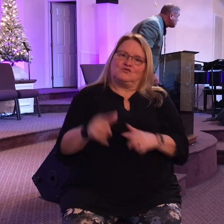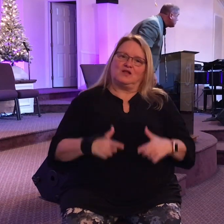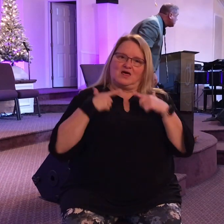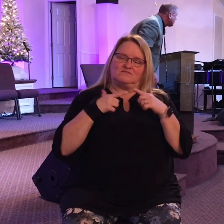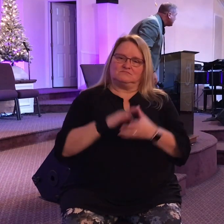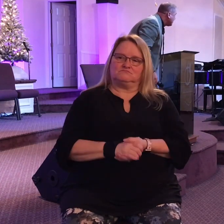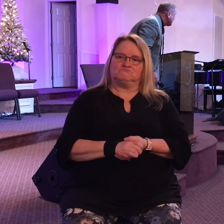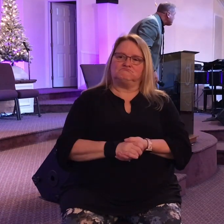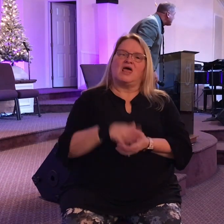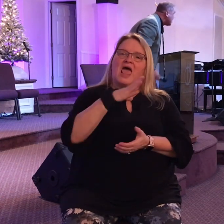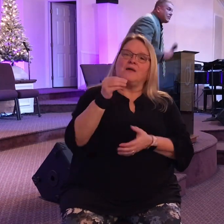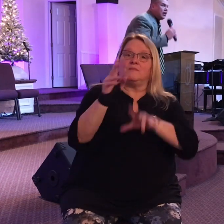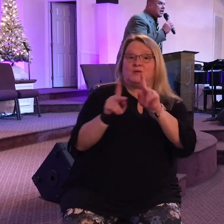won't.